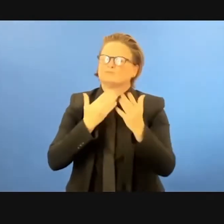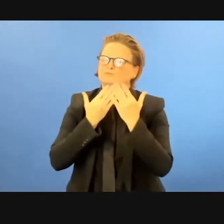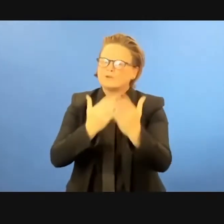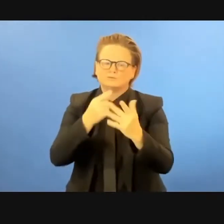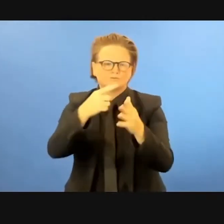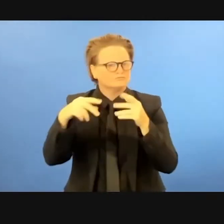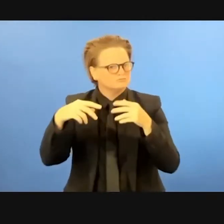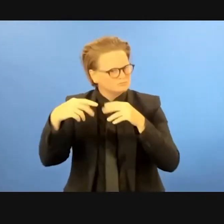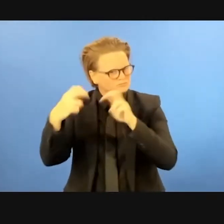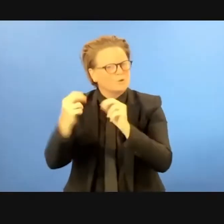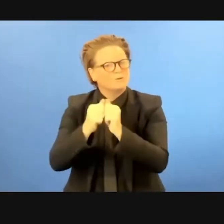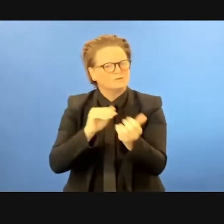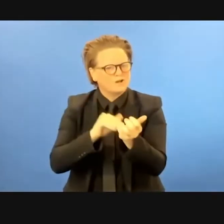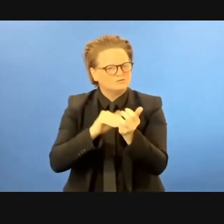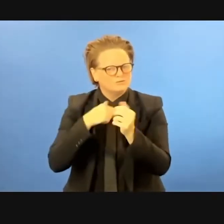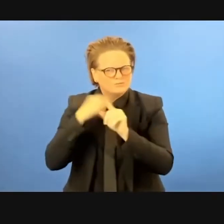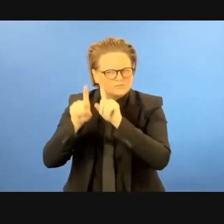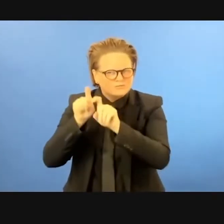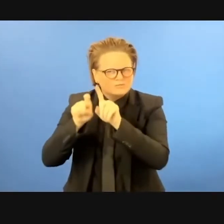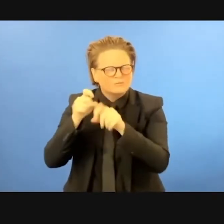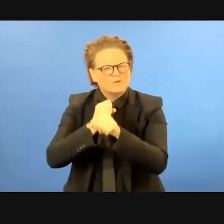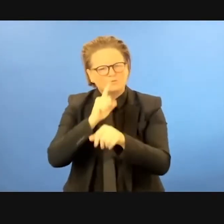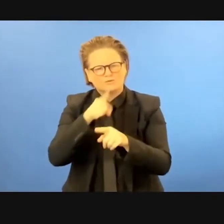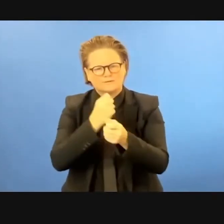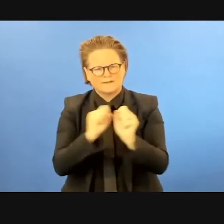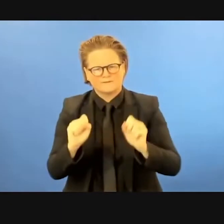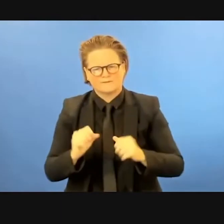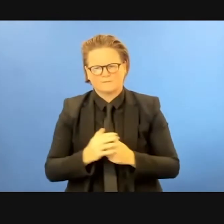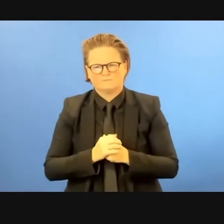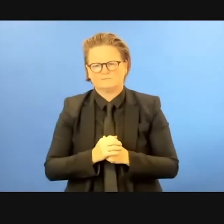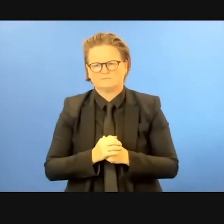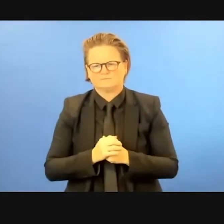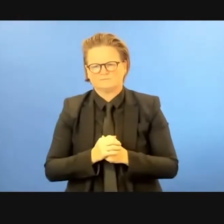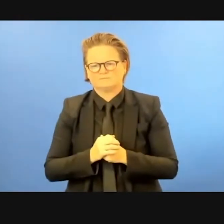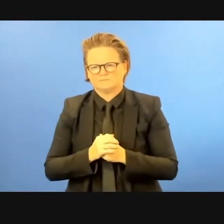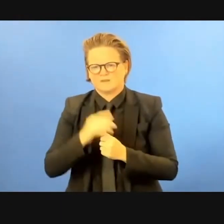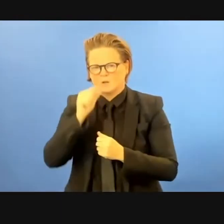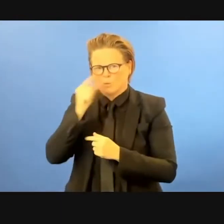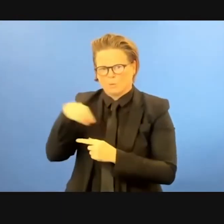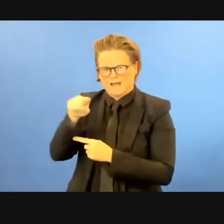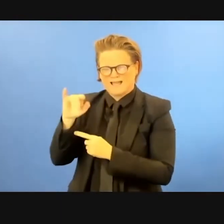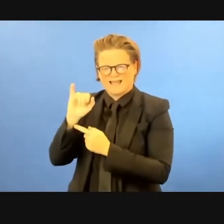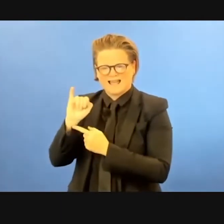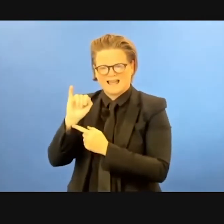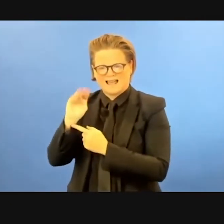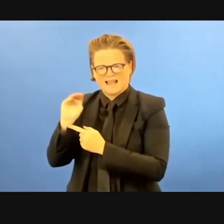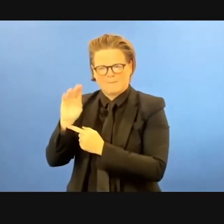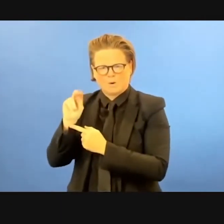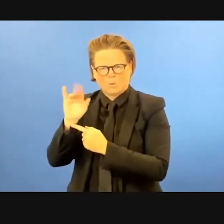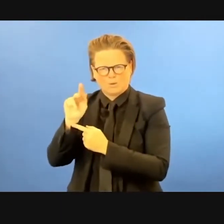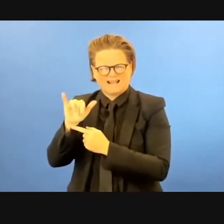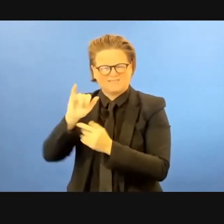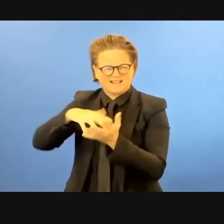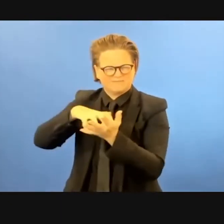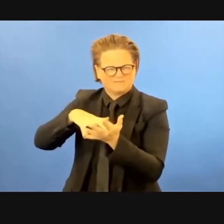are immunocompromised, as the timing of vaccine should be discussed with a healthcare provider. We do know